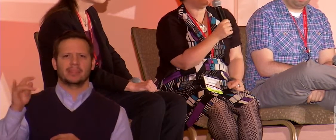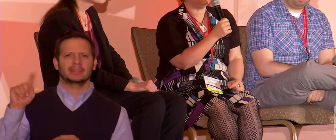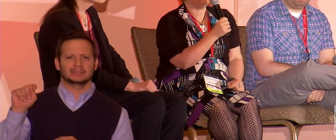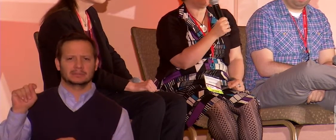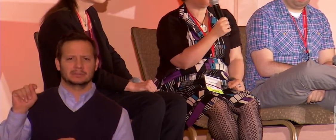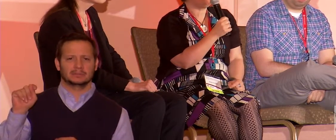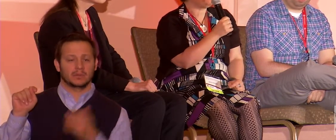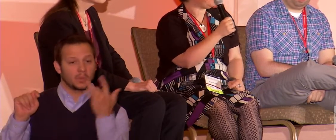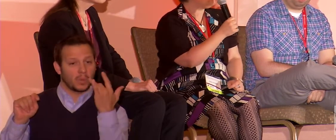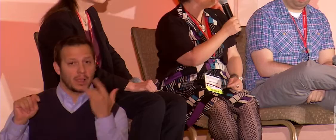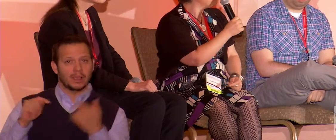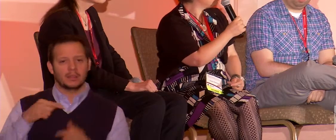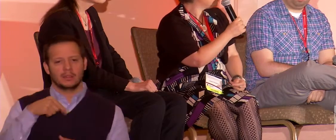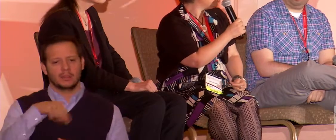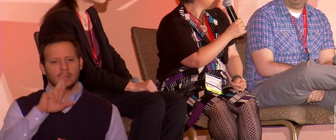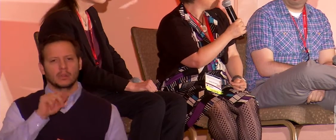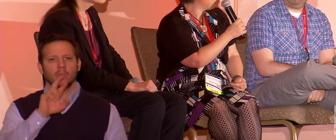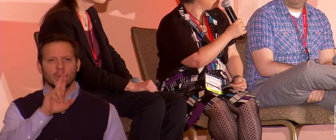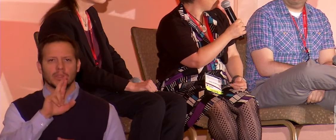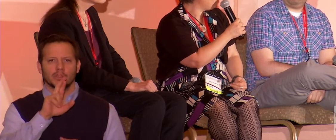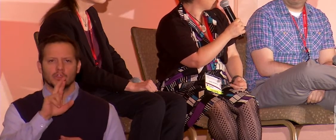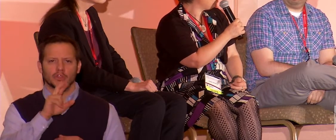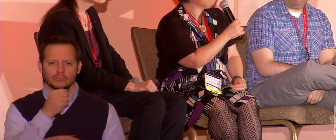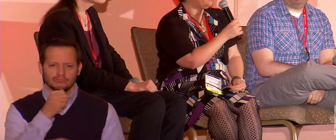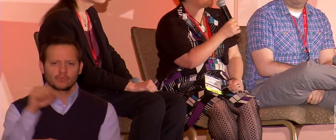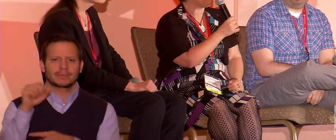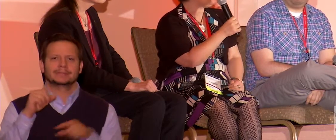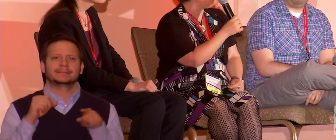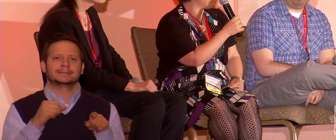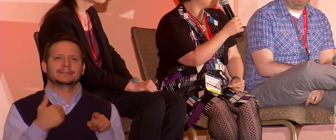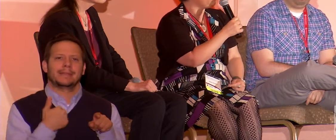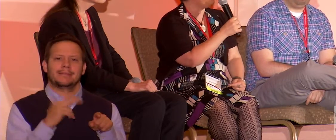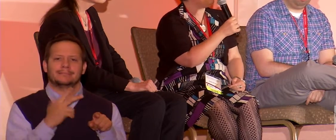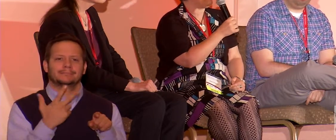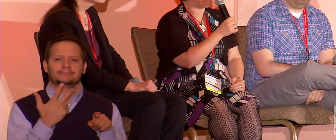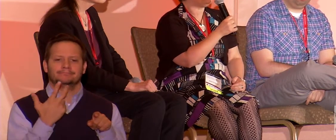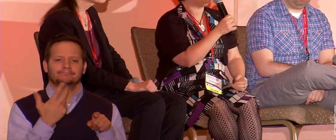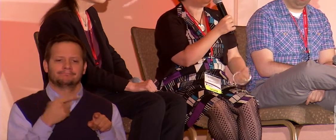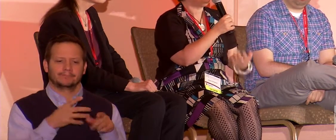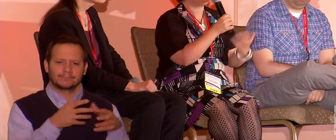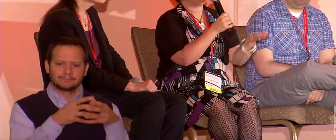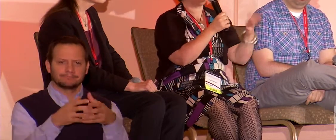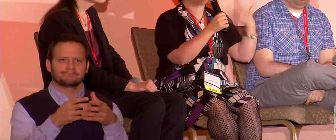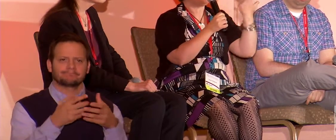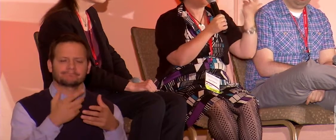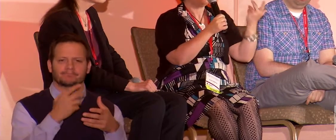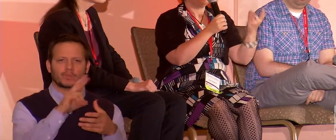just that the queer movement has, 35, 40 years on us. You know, they've been a very,